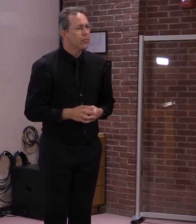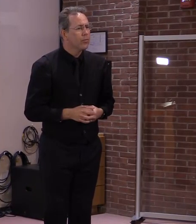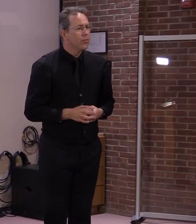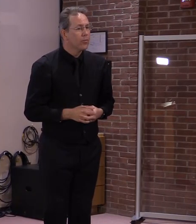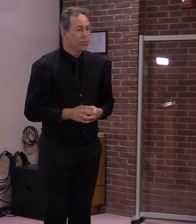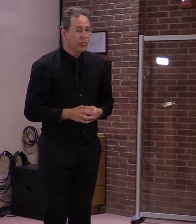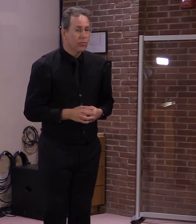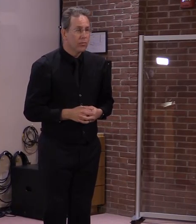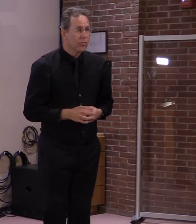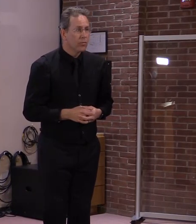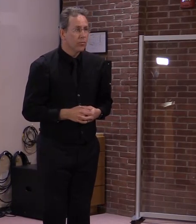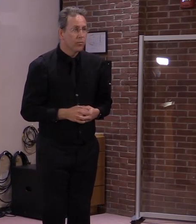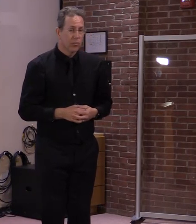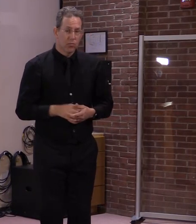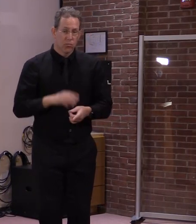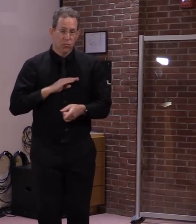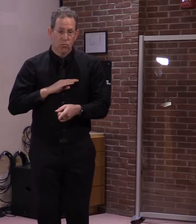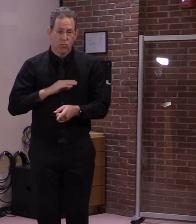All set, Aaron?